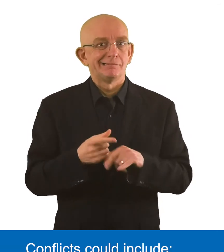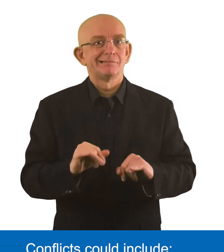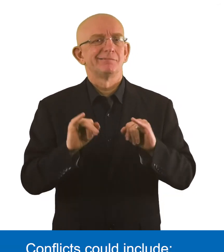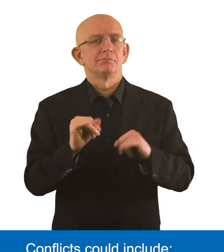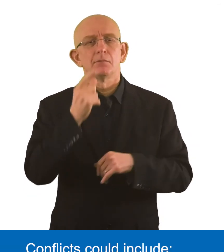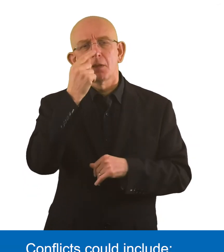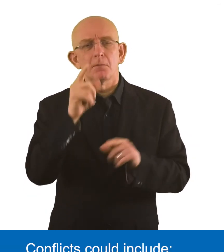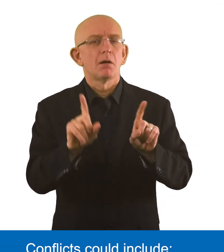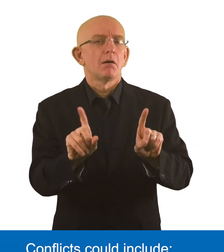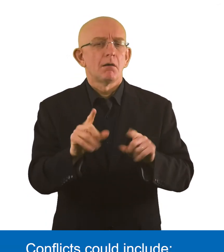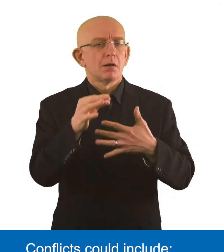Conflicts could include